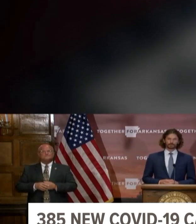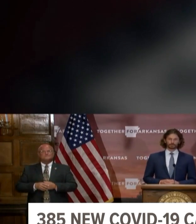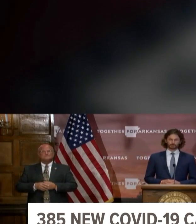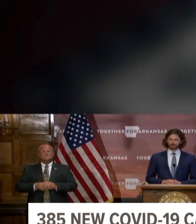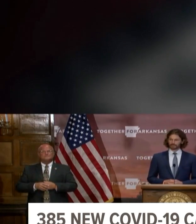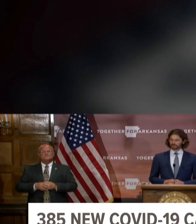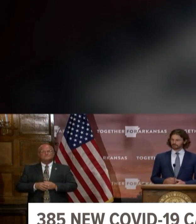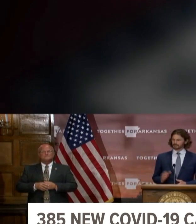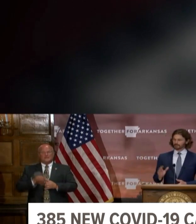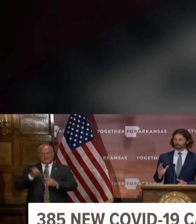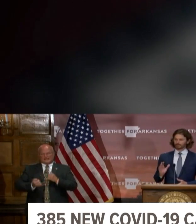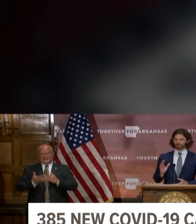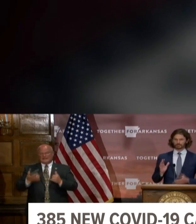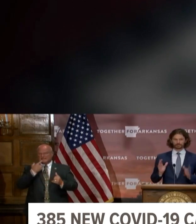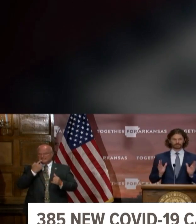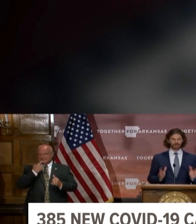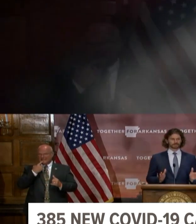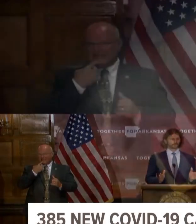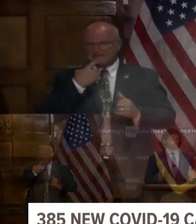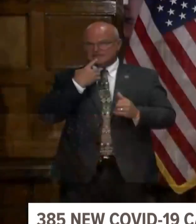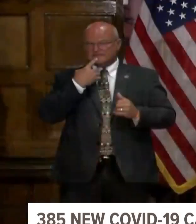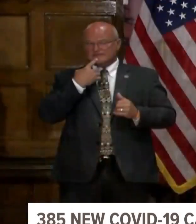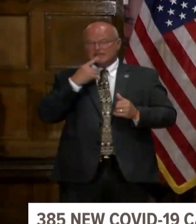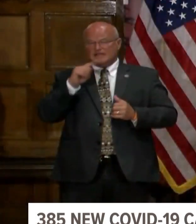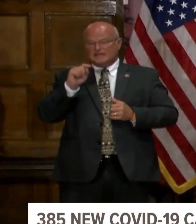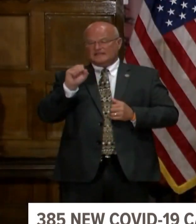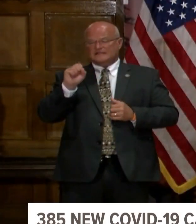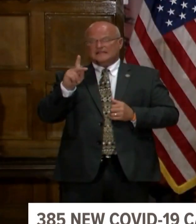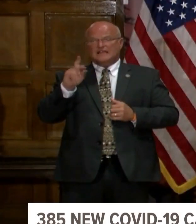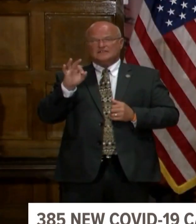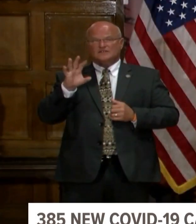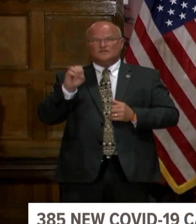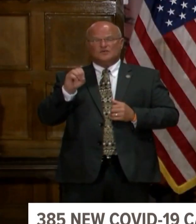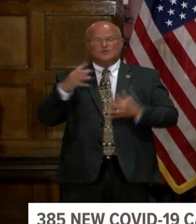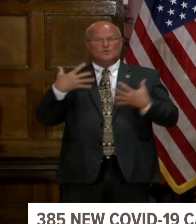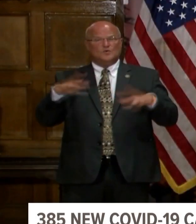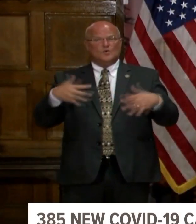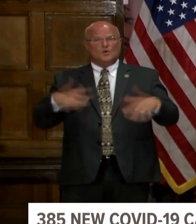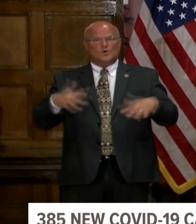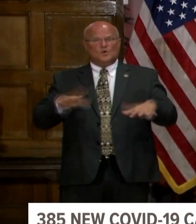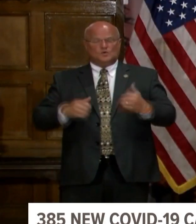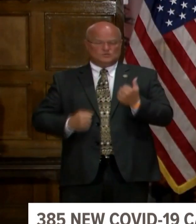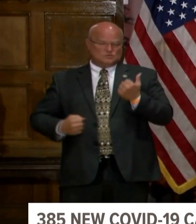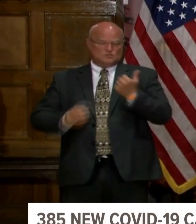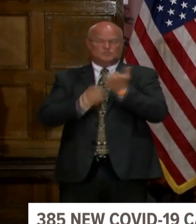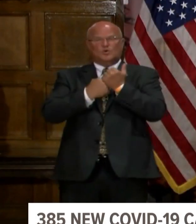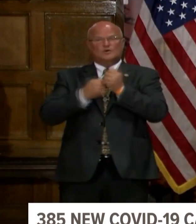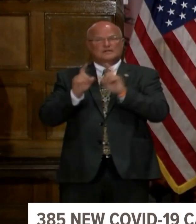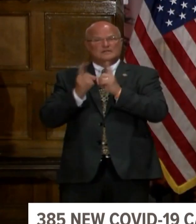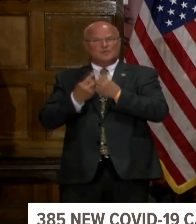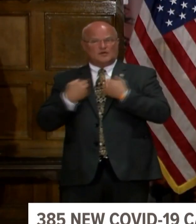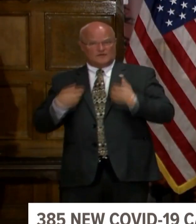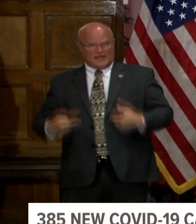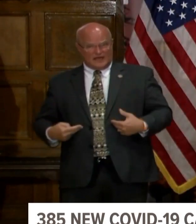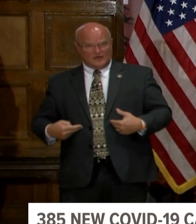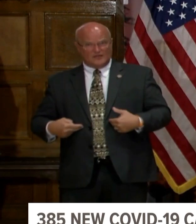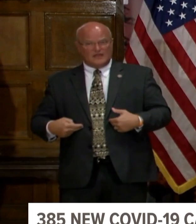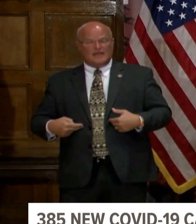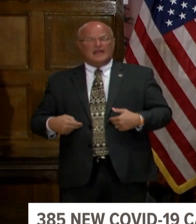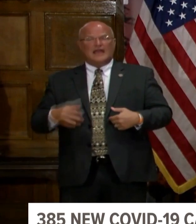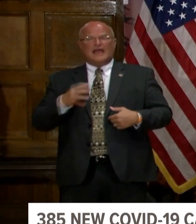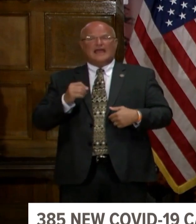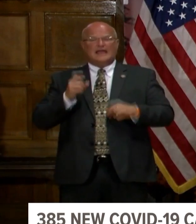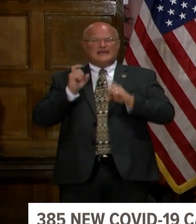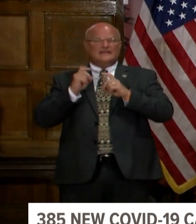Final point I want to make is just how much the task force unanimously supports the work of the Department of Health and the issuance